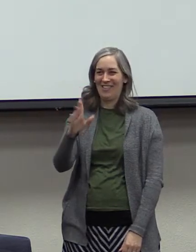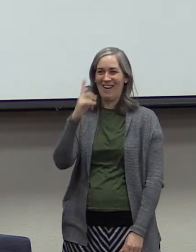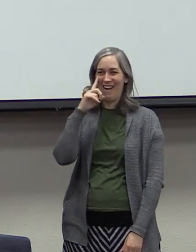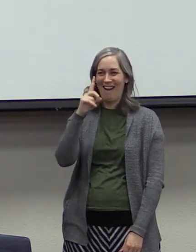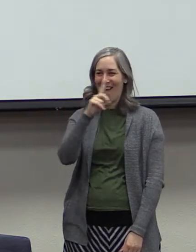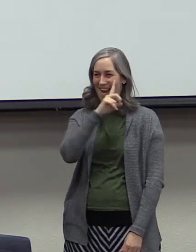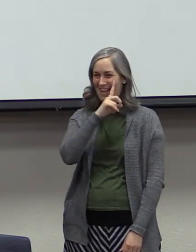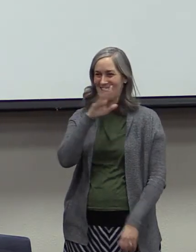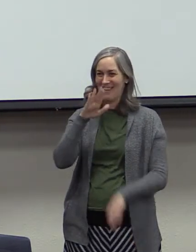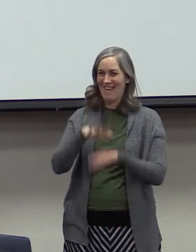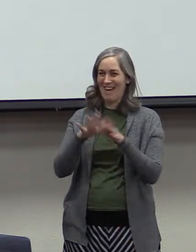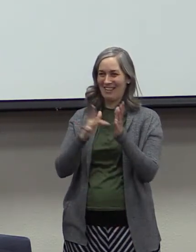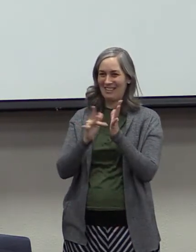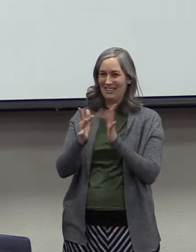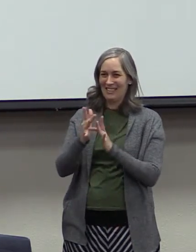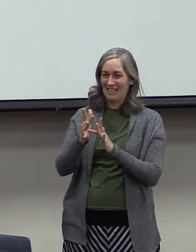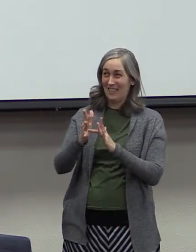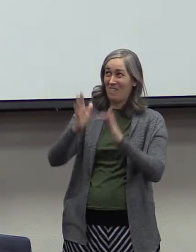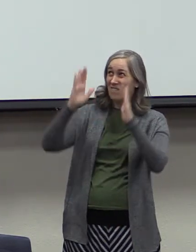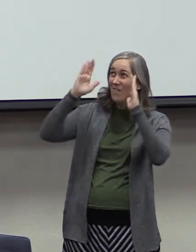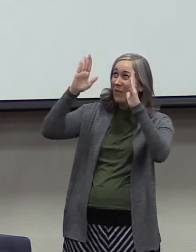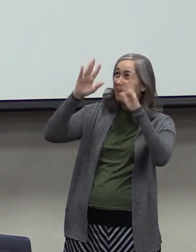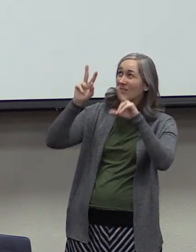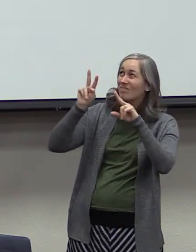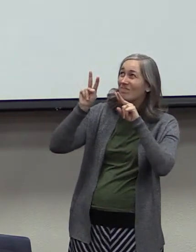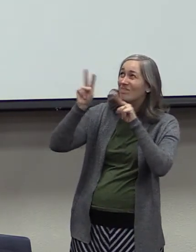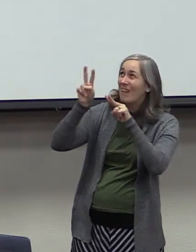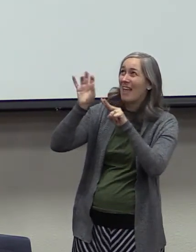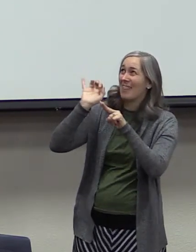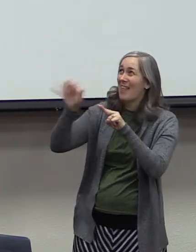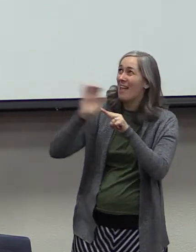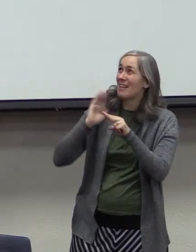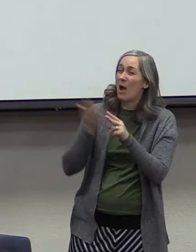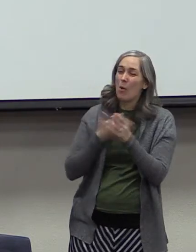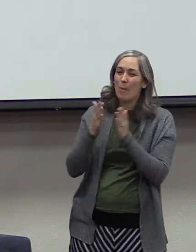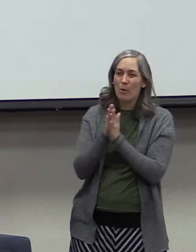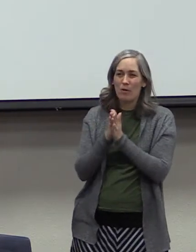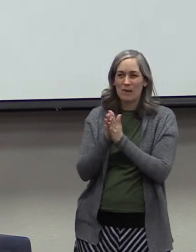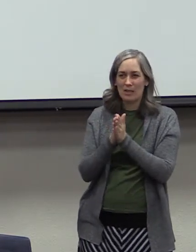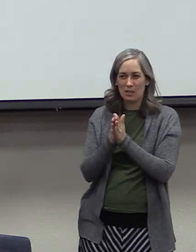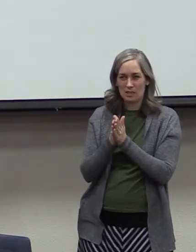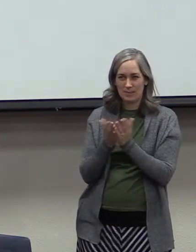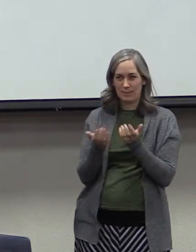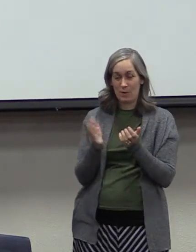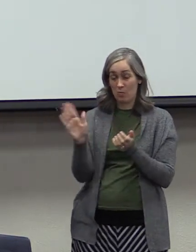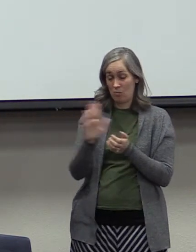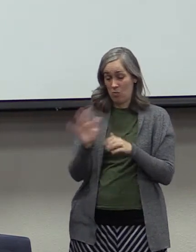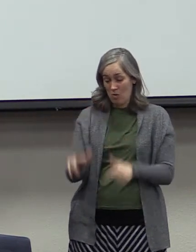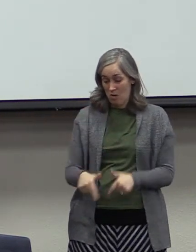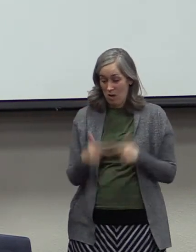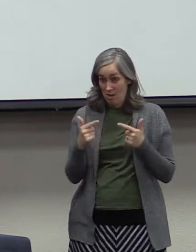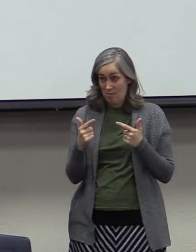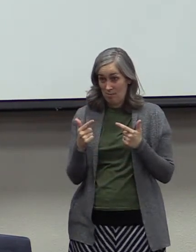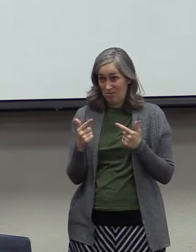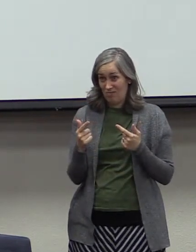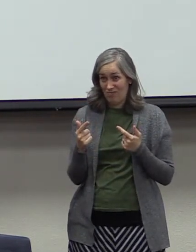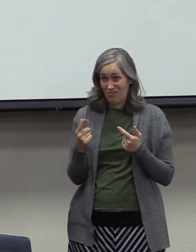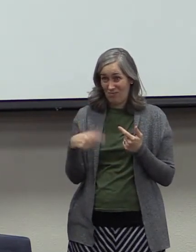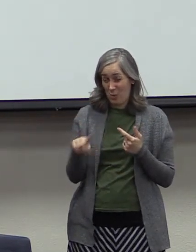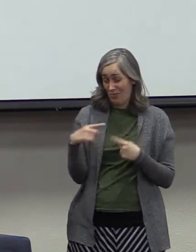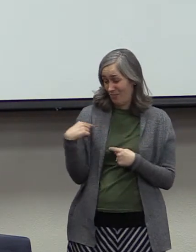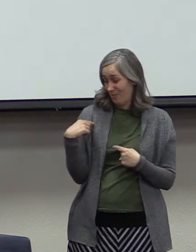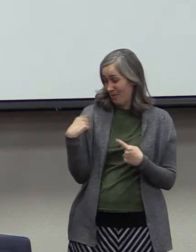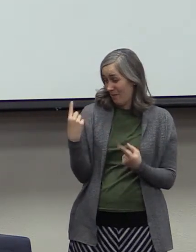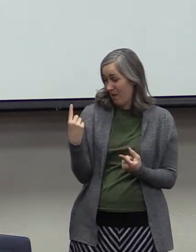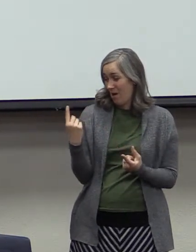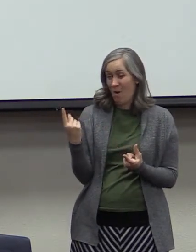Focus. And that becomes our motivation. What have you done in life that